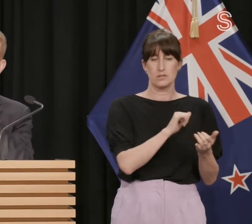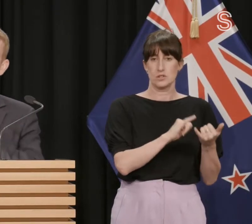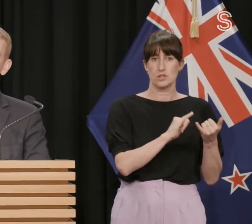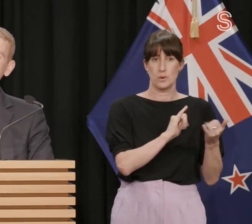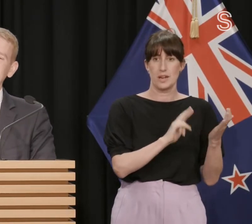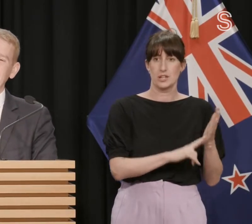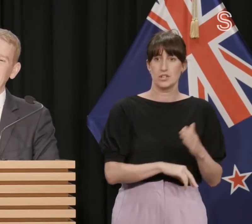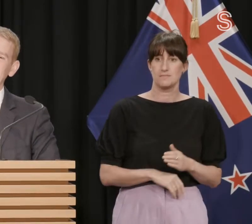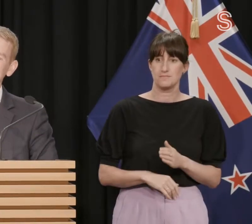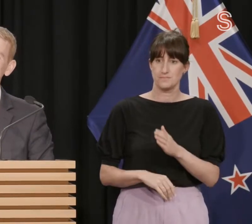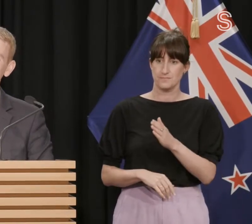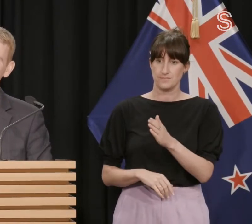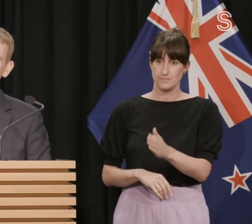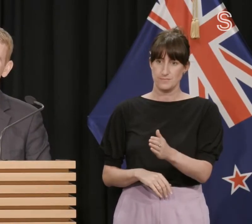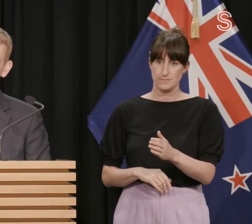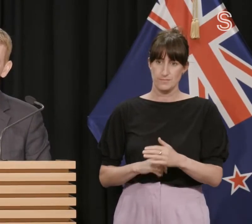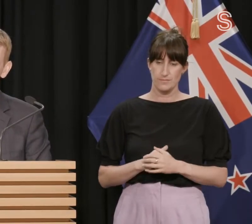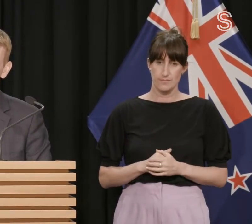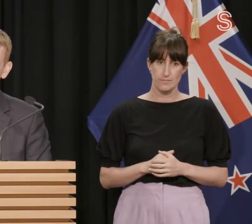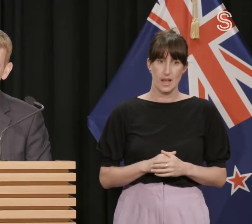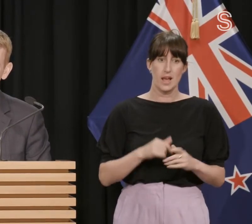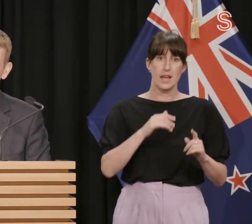Prime Minister, yes, here we go.